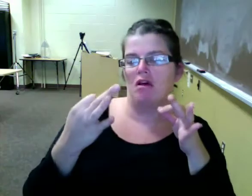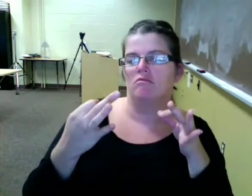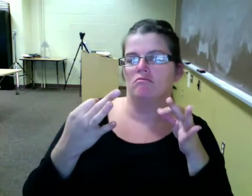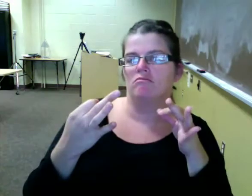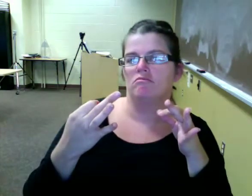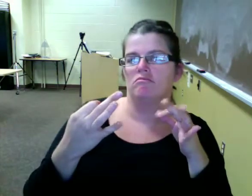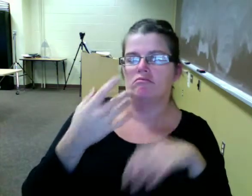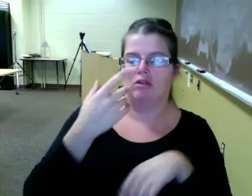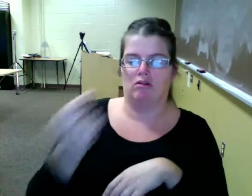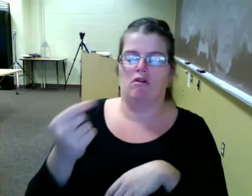Clinton Avenue.